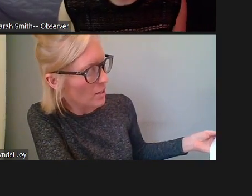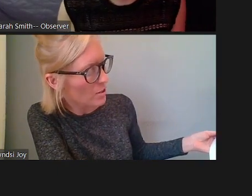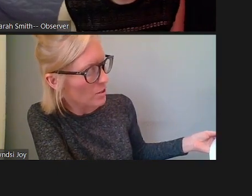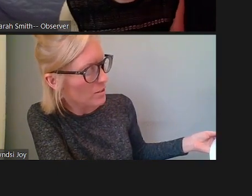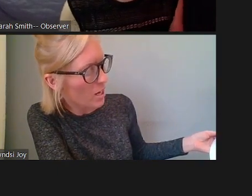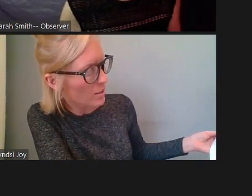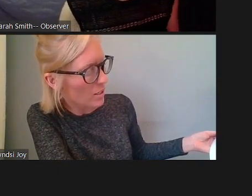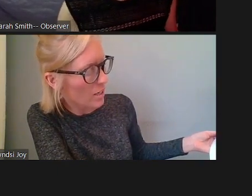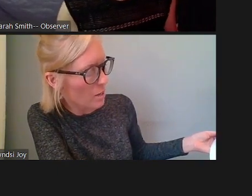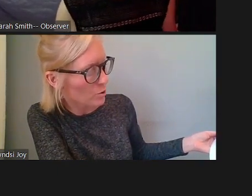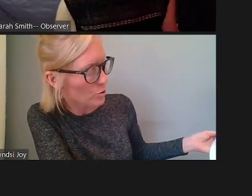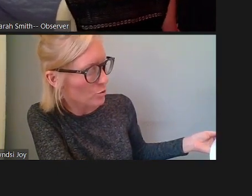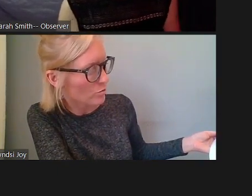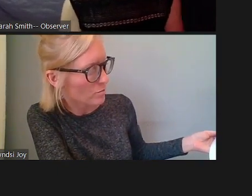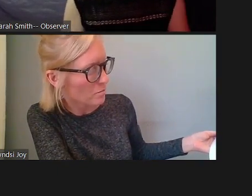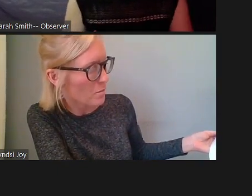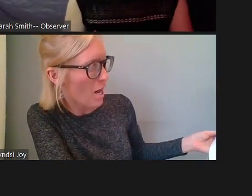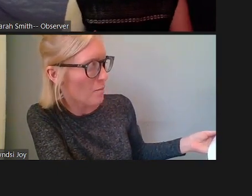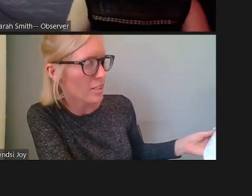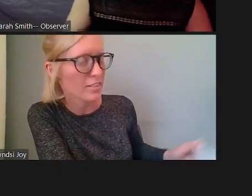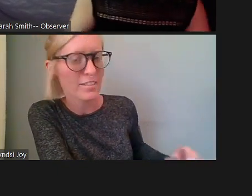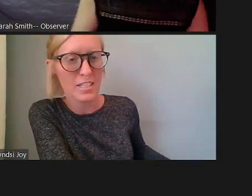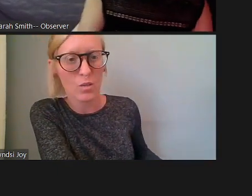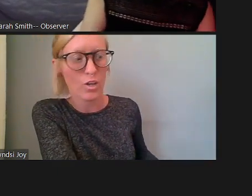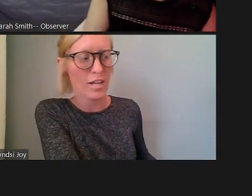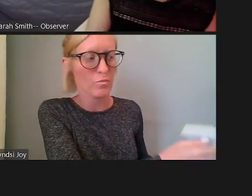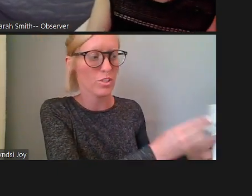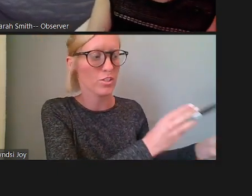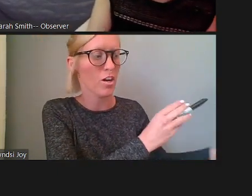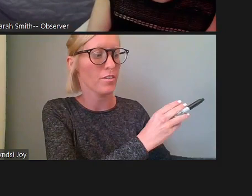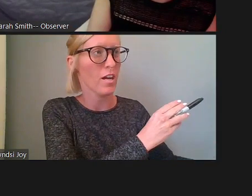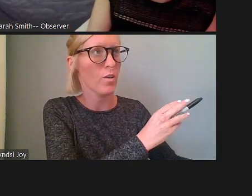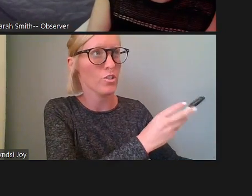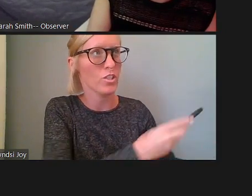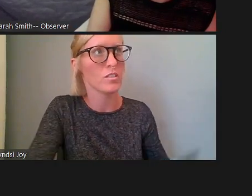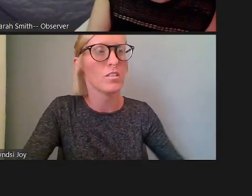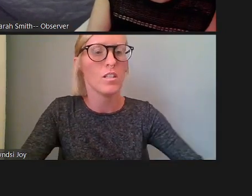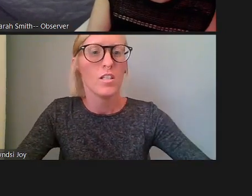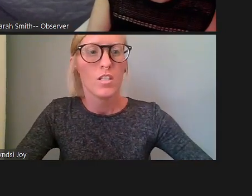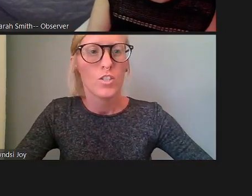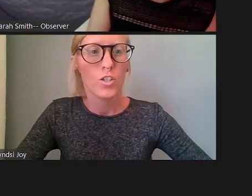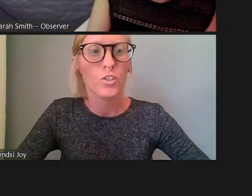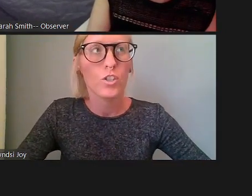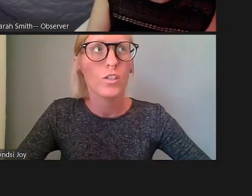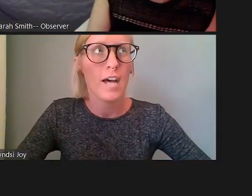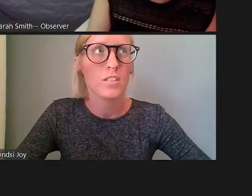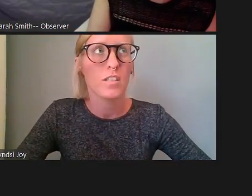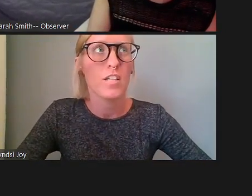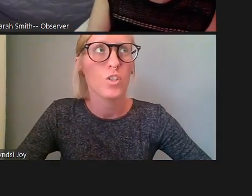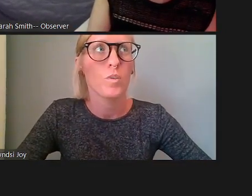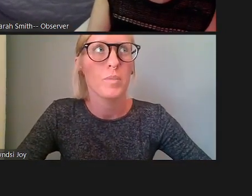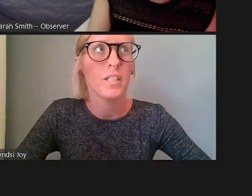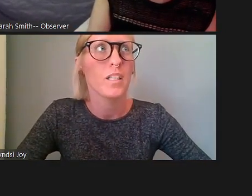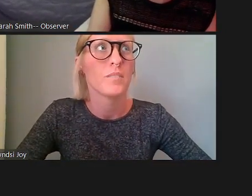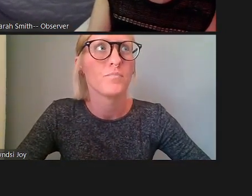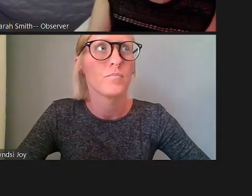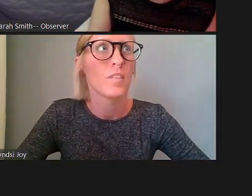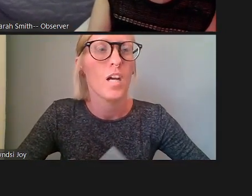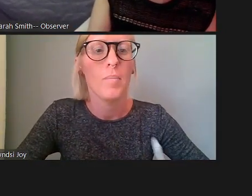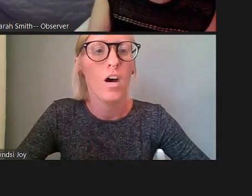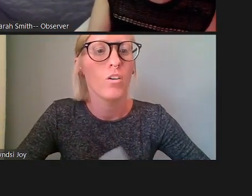at Nala Abu Muhammad. That's like where I would start that question. So your last answer would